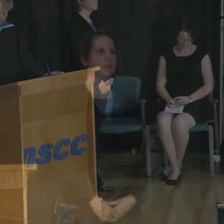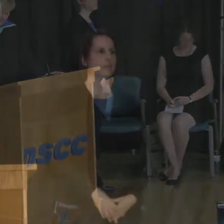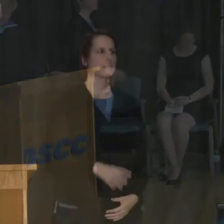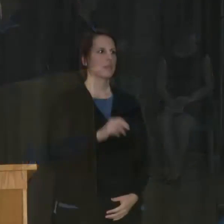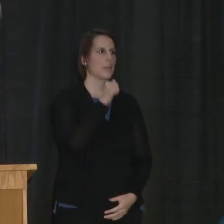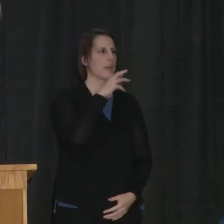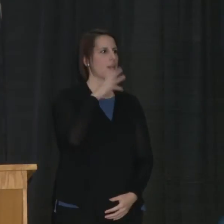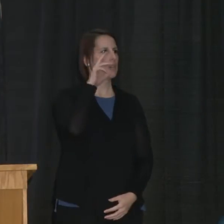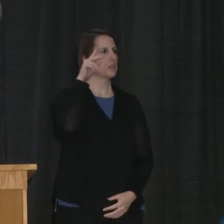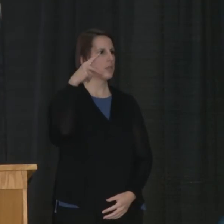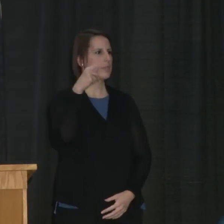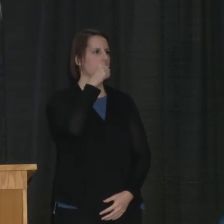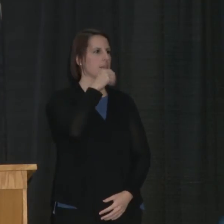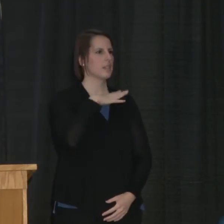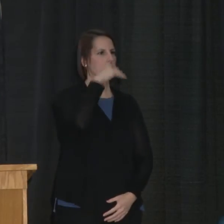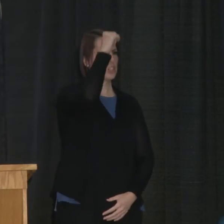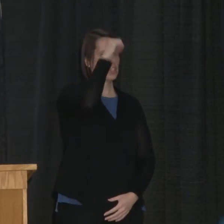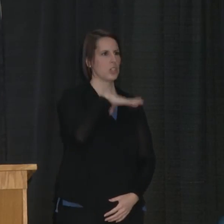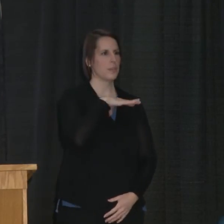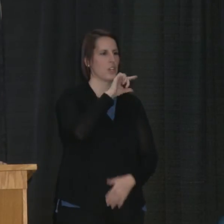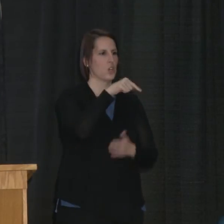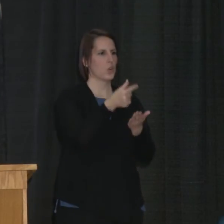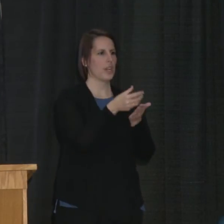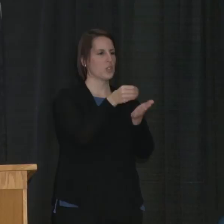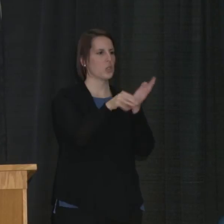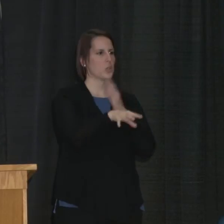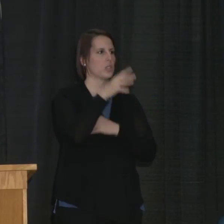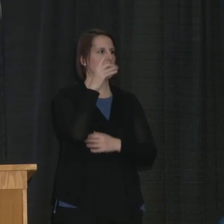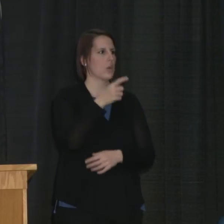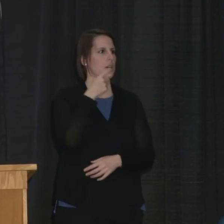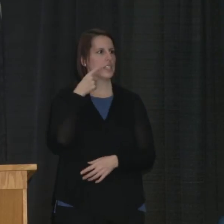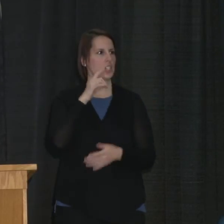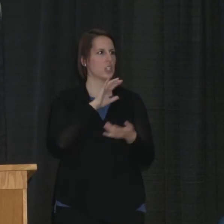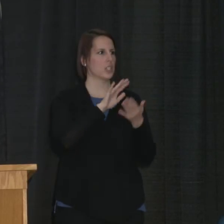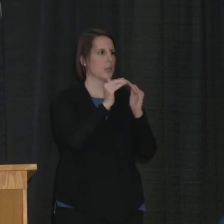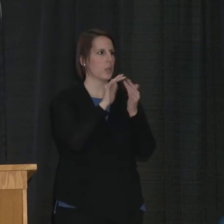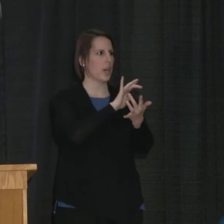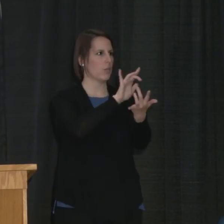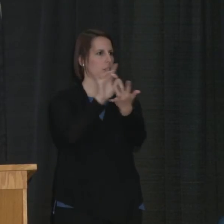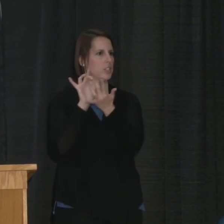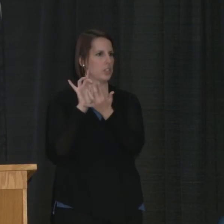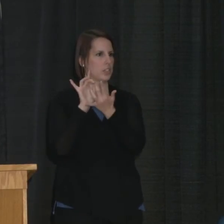Madam Vice President, ladies and gentlemen, the graduates in Addictions Community Outreach.